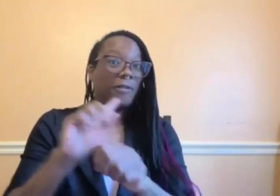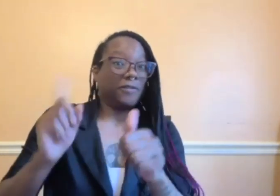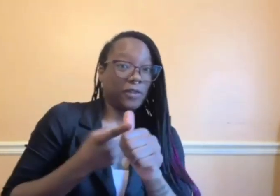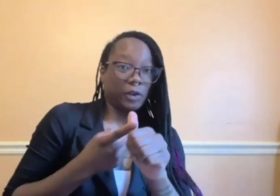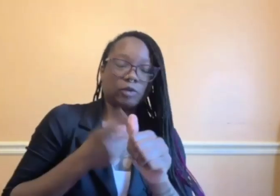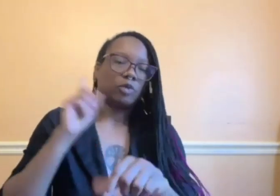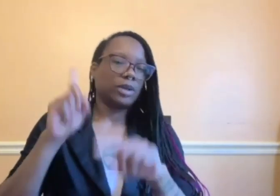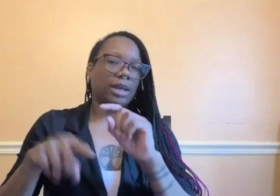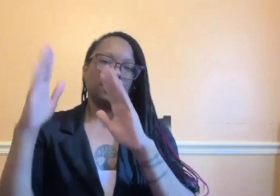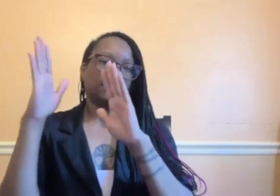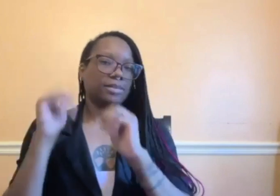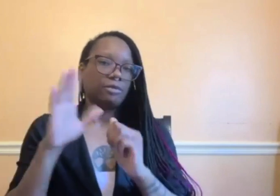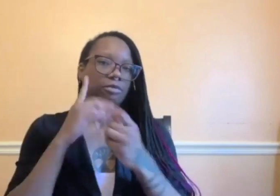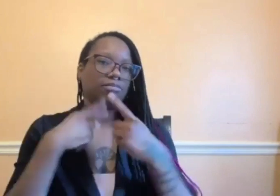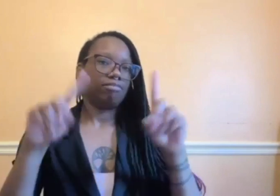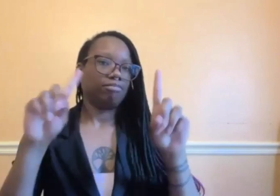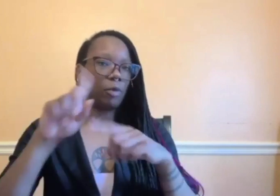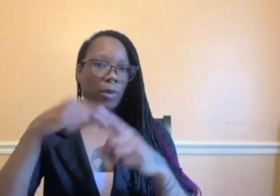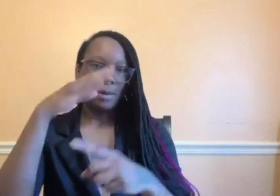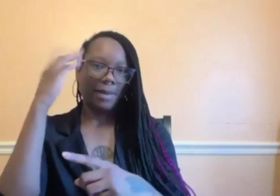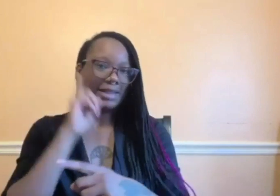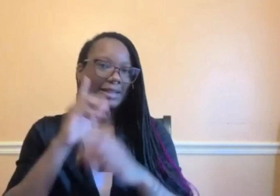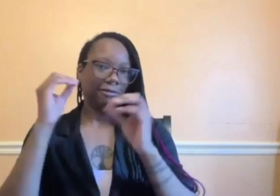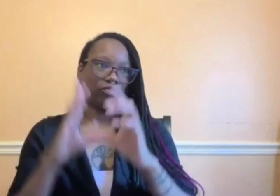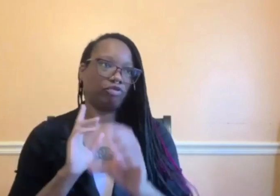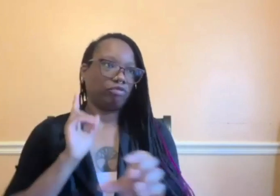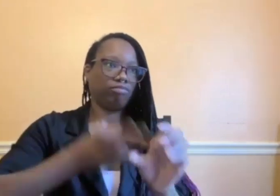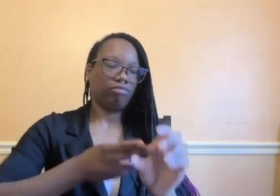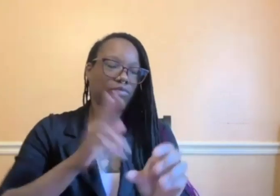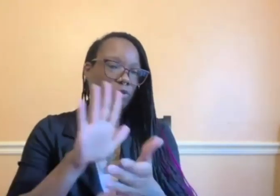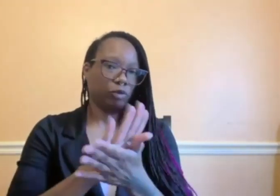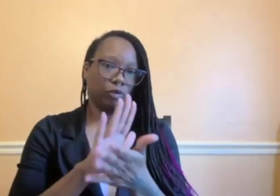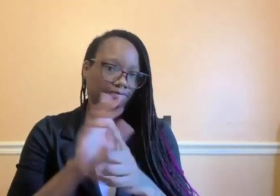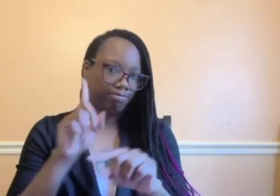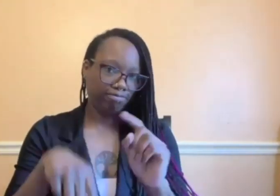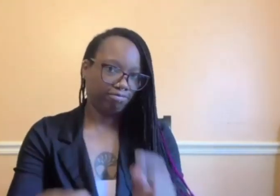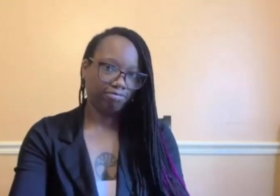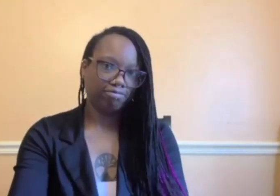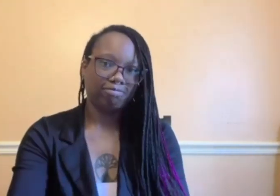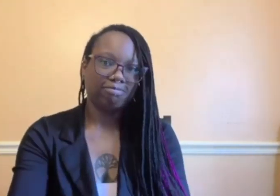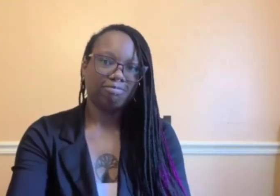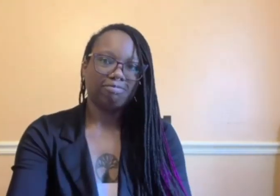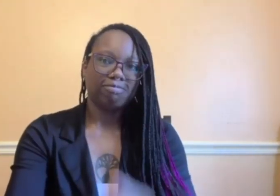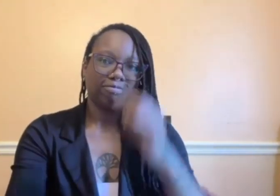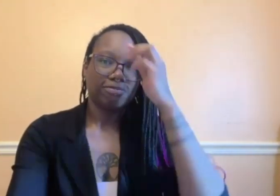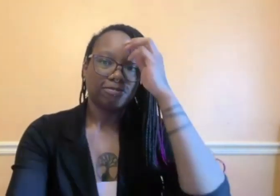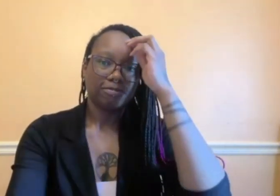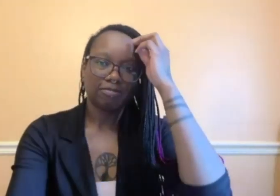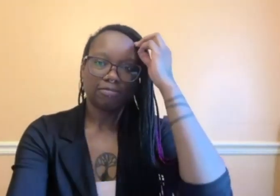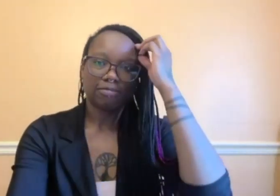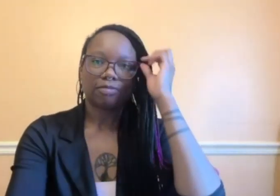okay. But if they're not, don't take the work. Don't expect that it's going to happen right away just because you've joined the